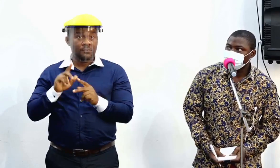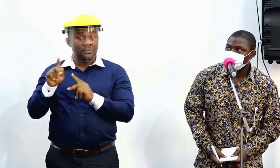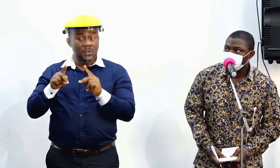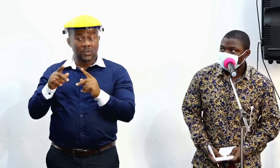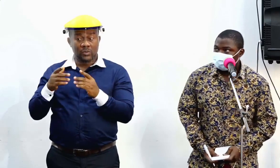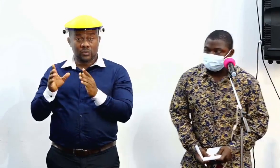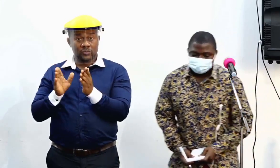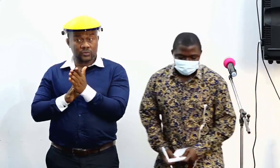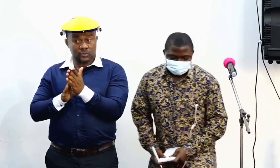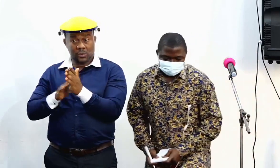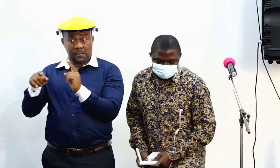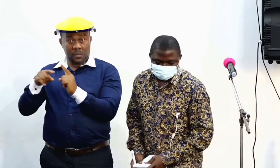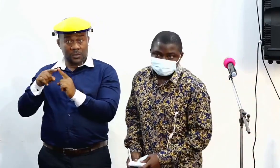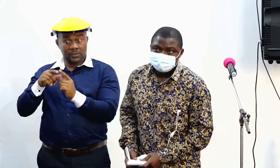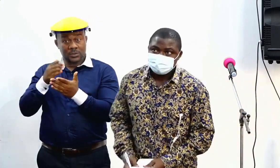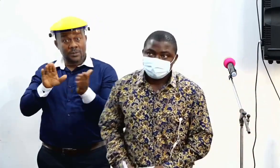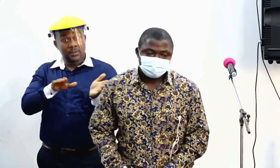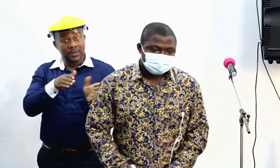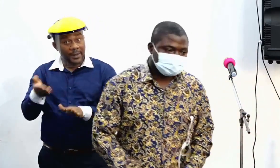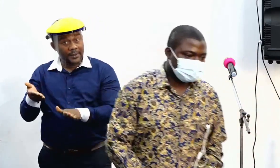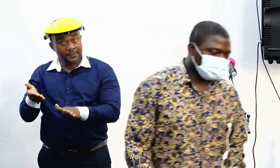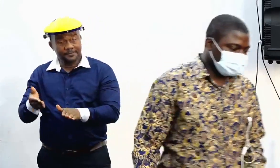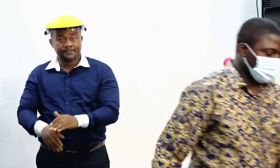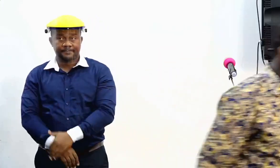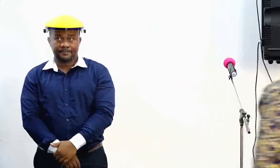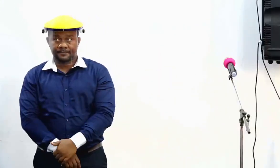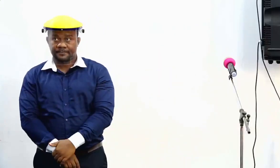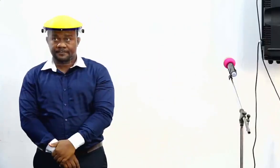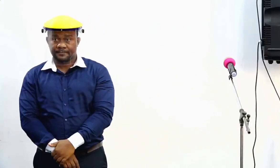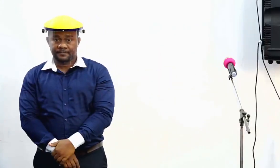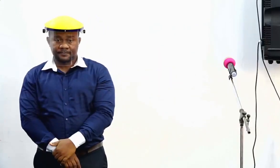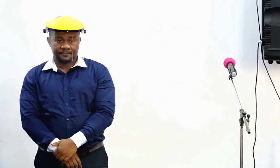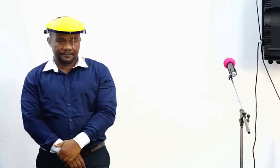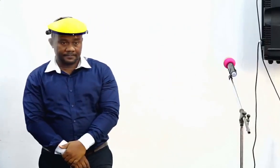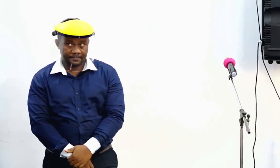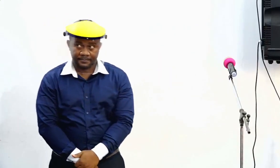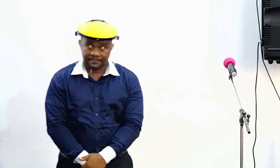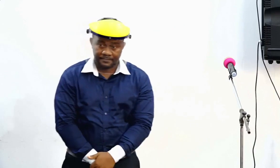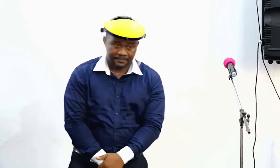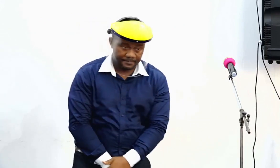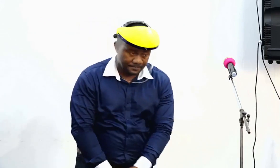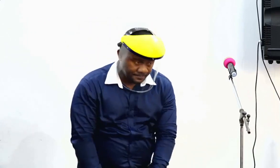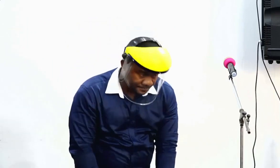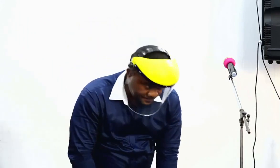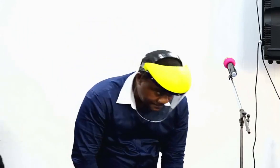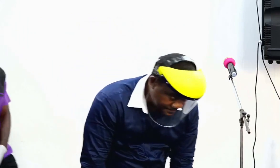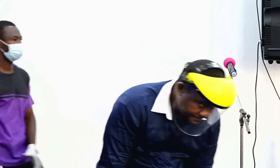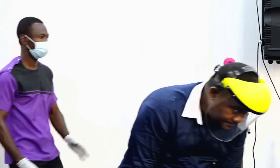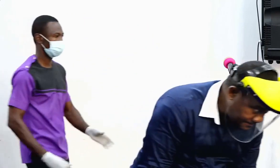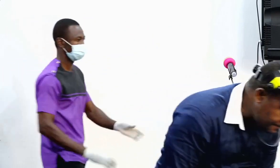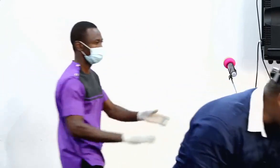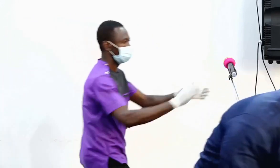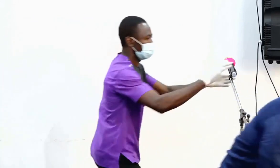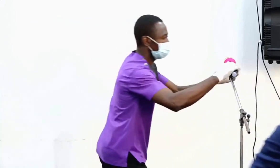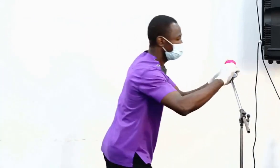schools? So I'll let Dr. Baji deal with the schools. The COVID-19, so he's asking whether there have been any deaths reported in the